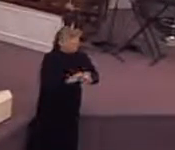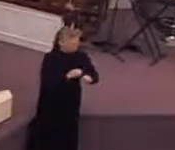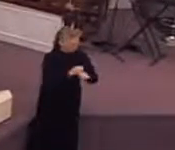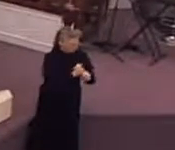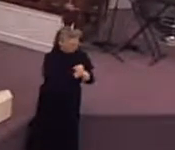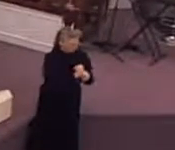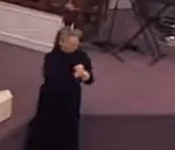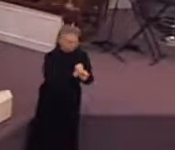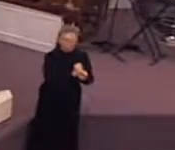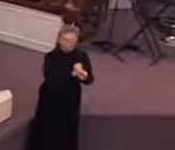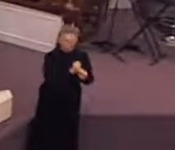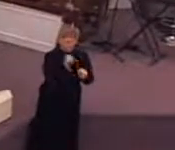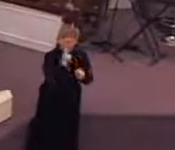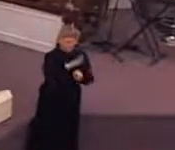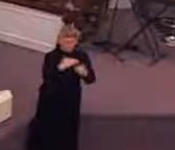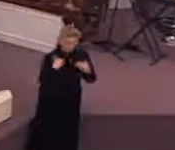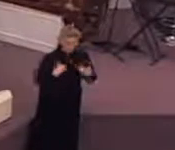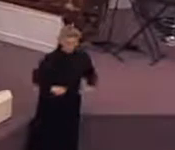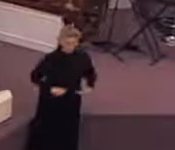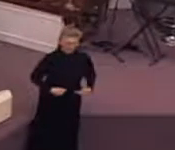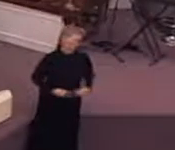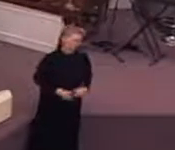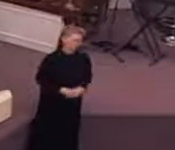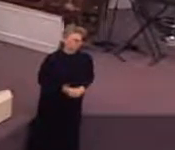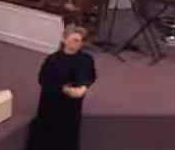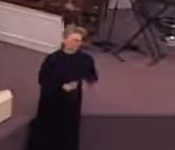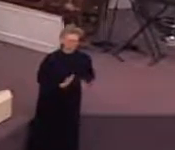tonight that your body's not much for it.